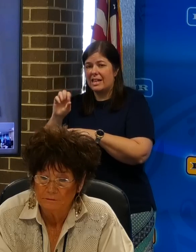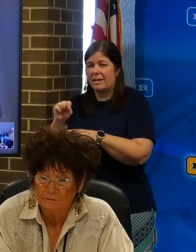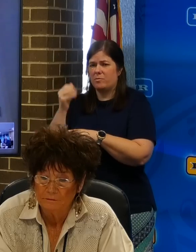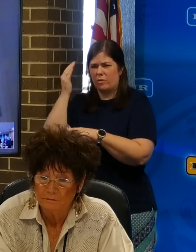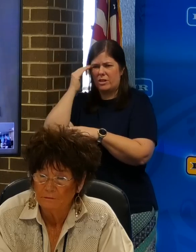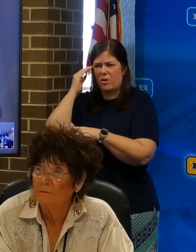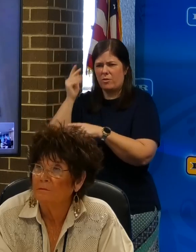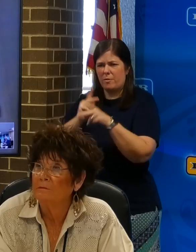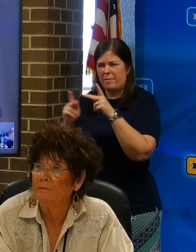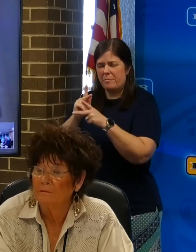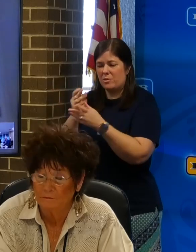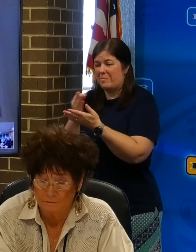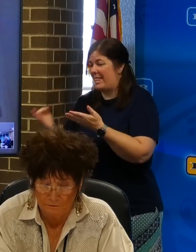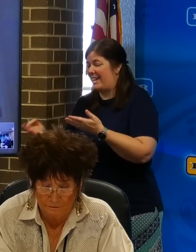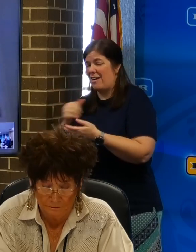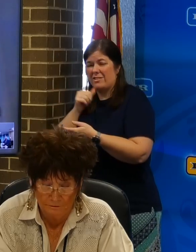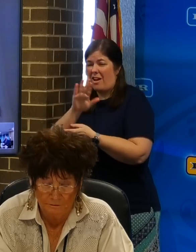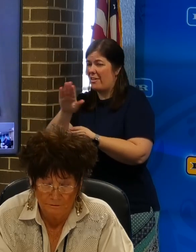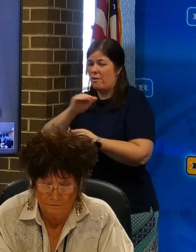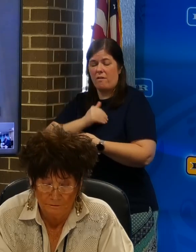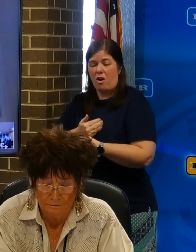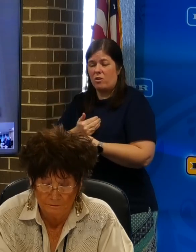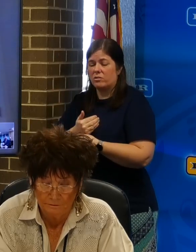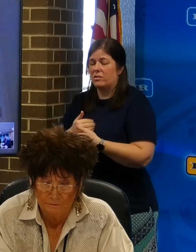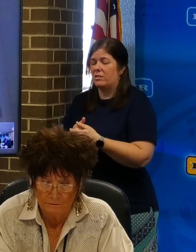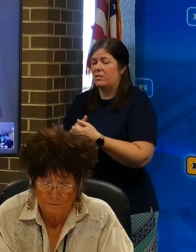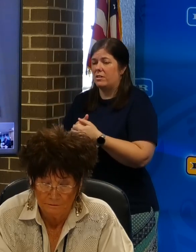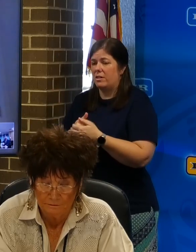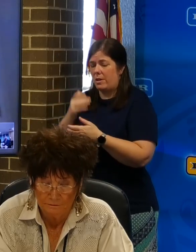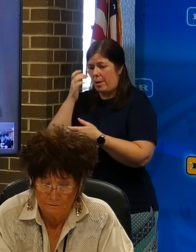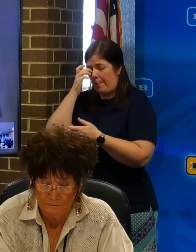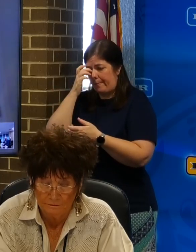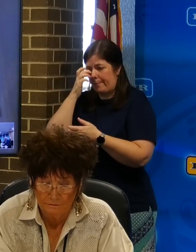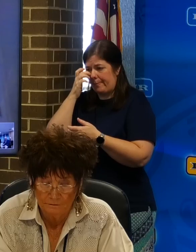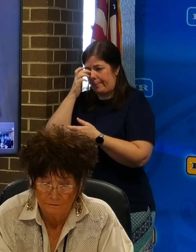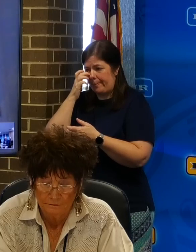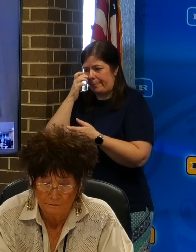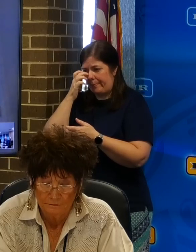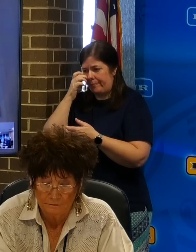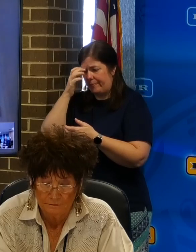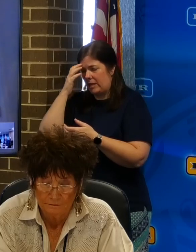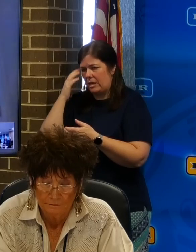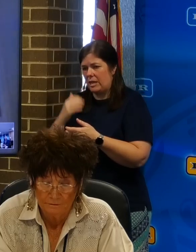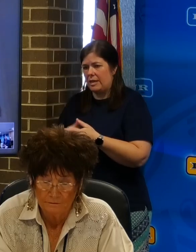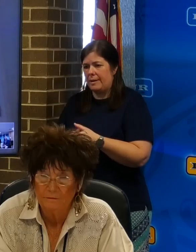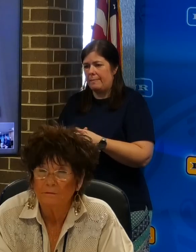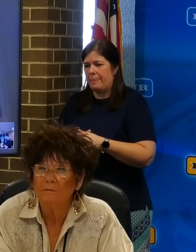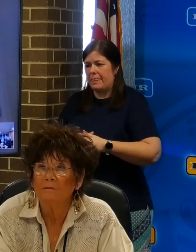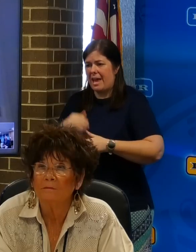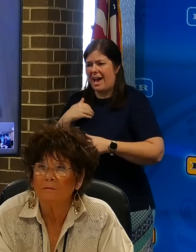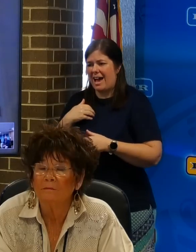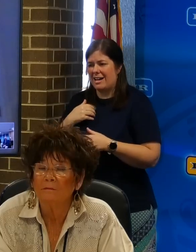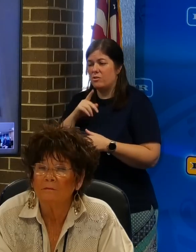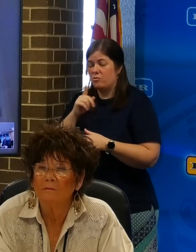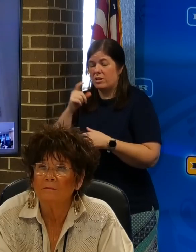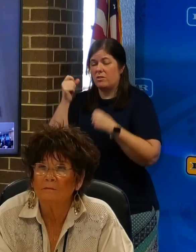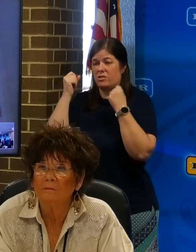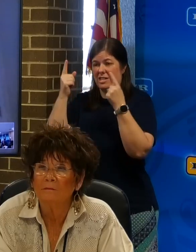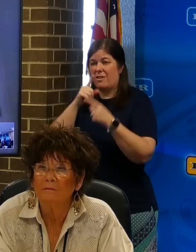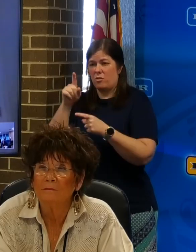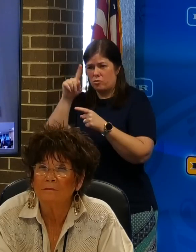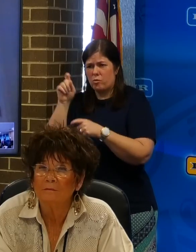laid off, no fault of their own. The process has been slow to get financial relief to them needed. I certainly understand those